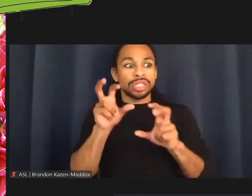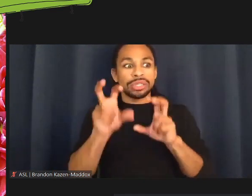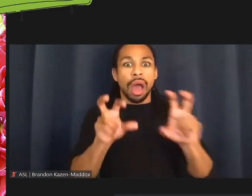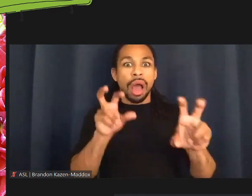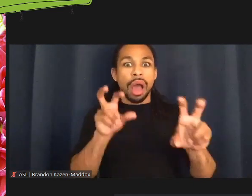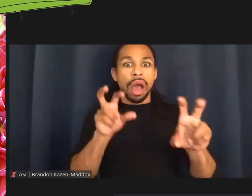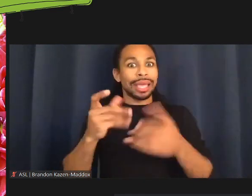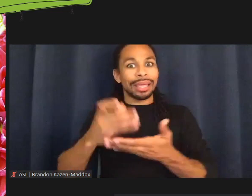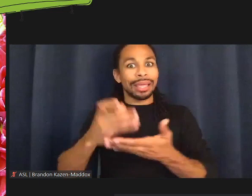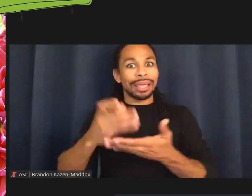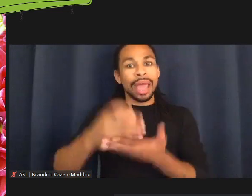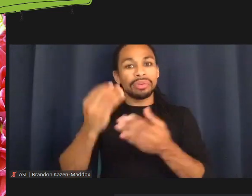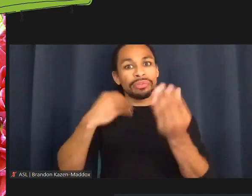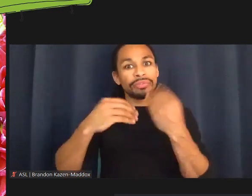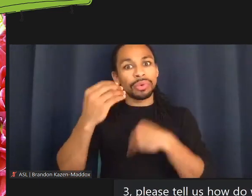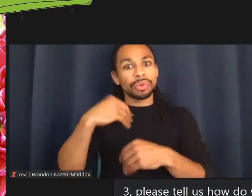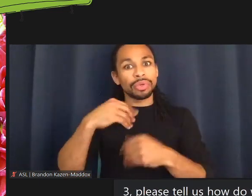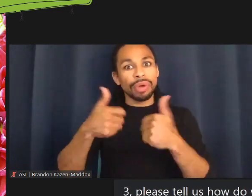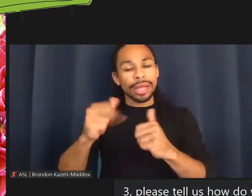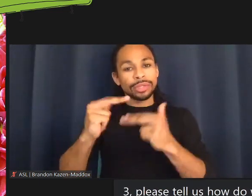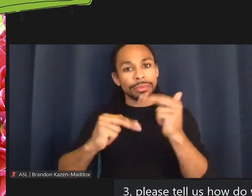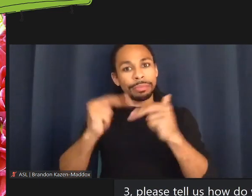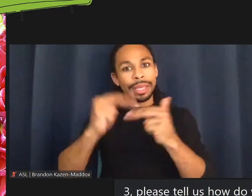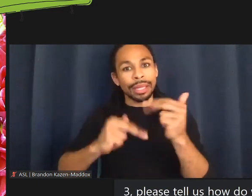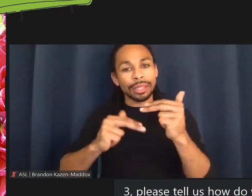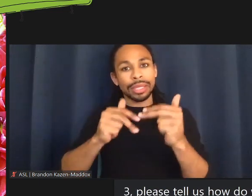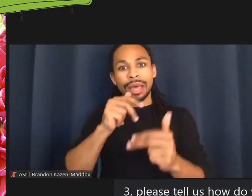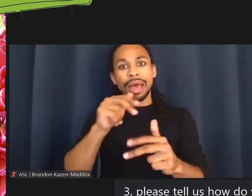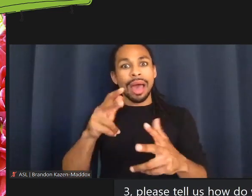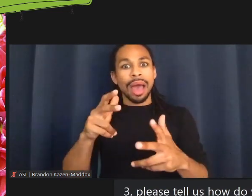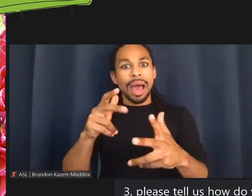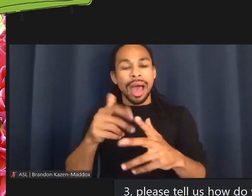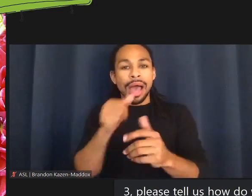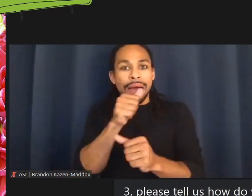shelter of everyone I meet?